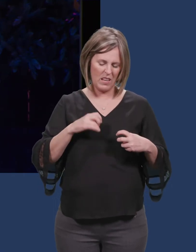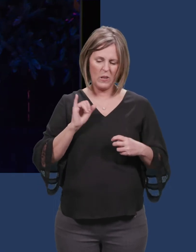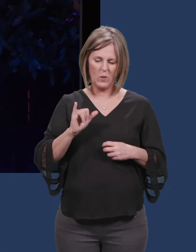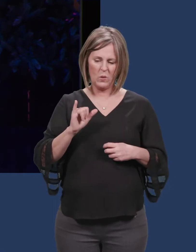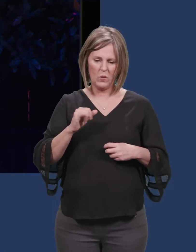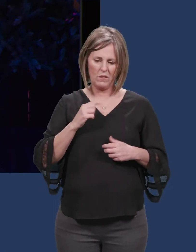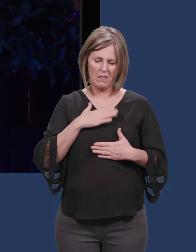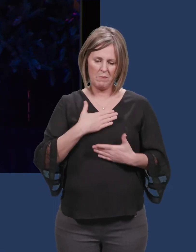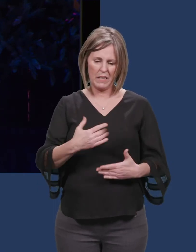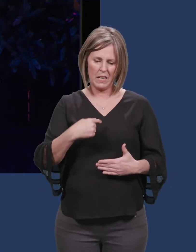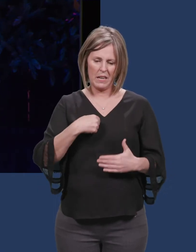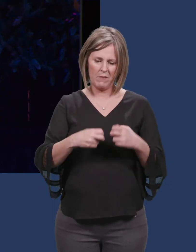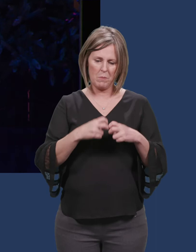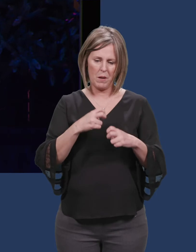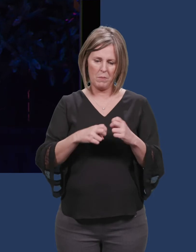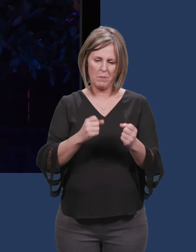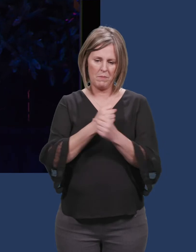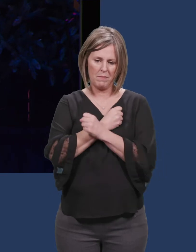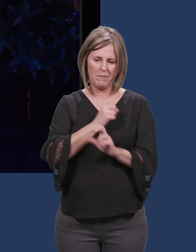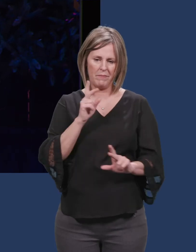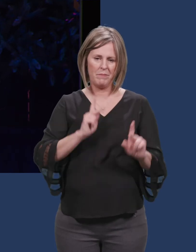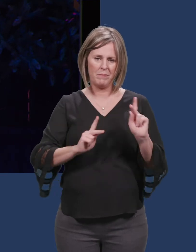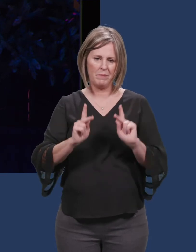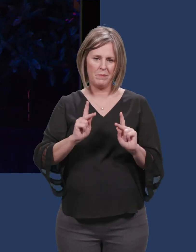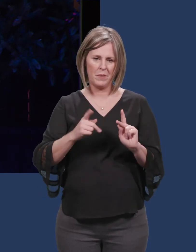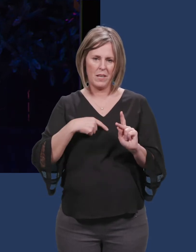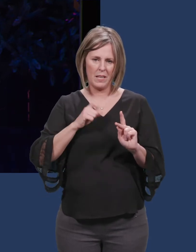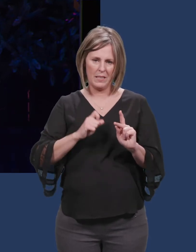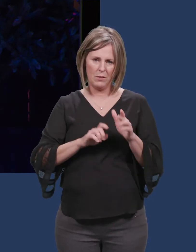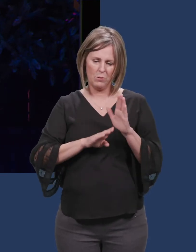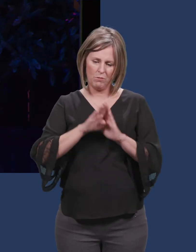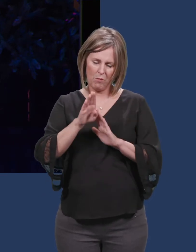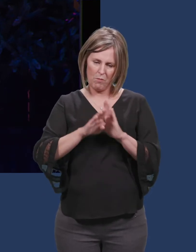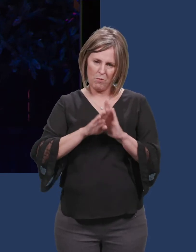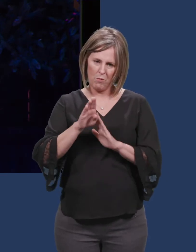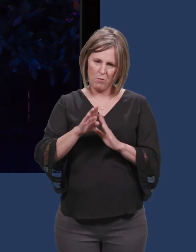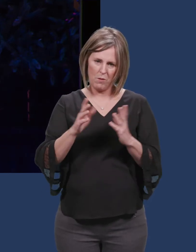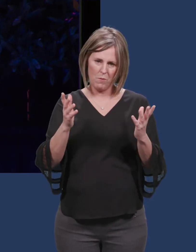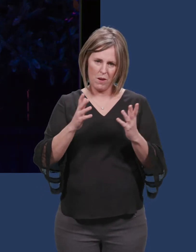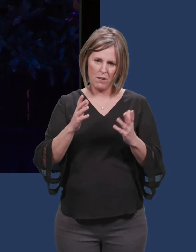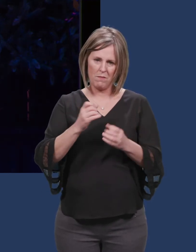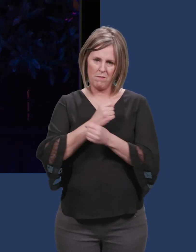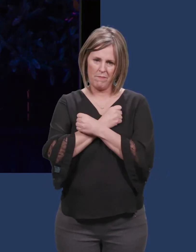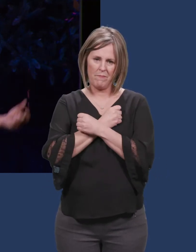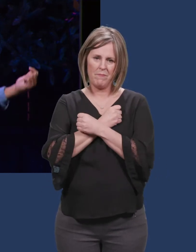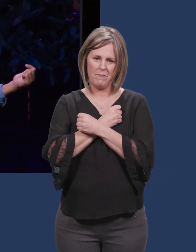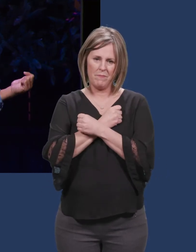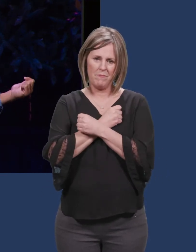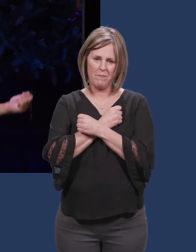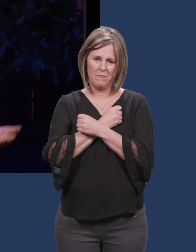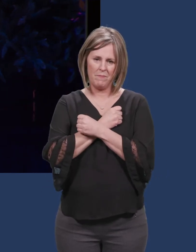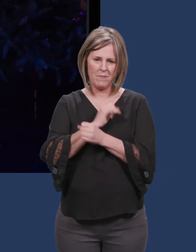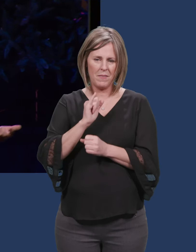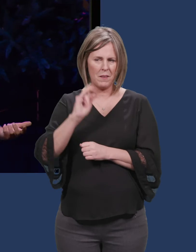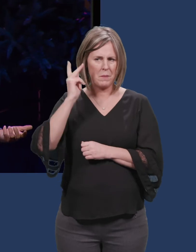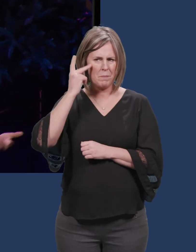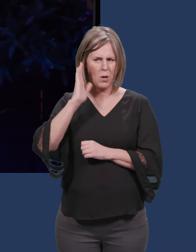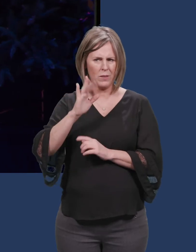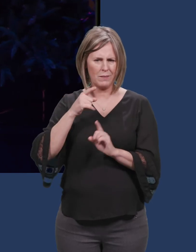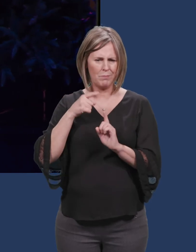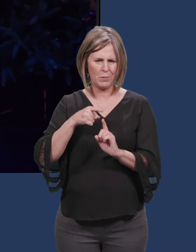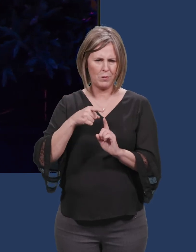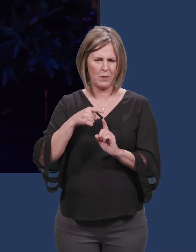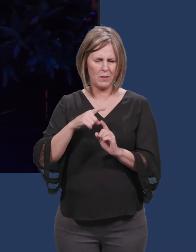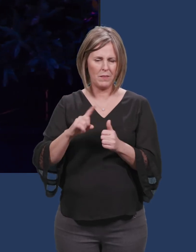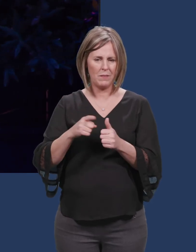a problem loving people. I need to grow in love. That's what Paul does in 1